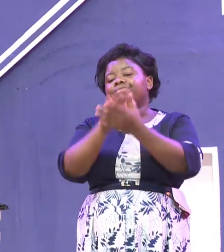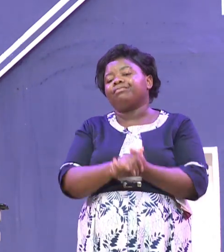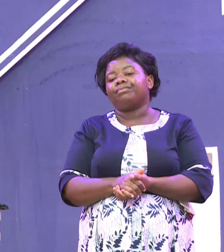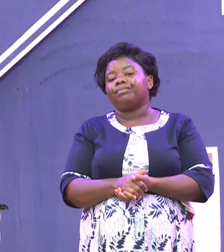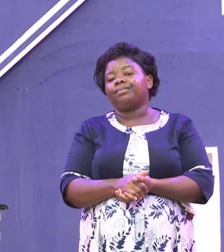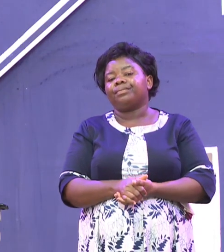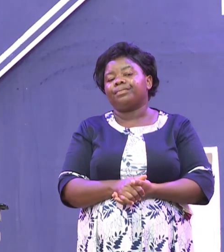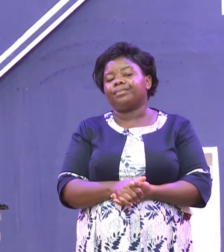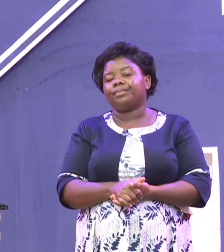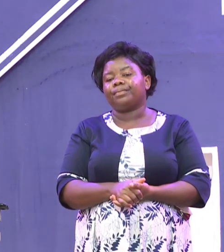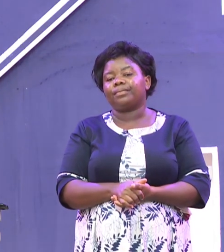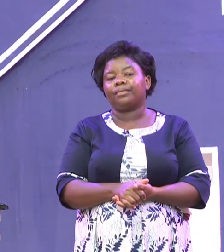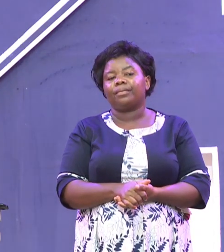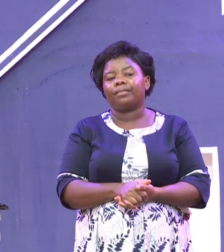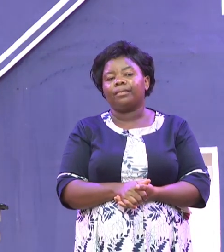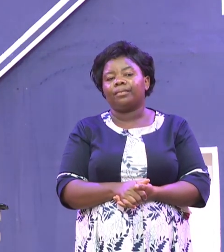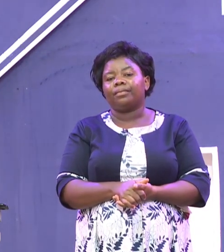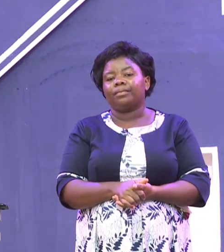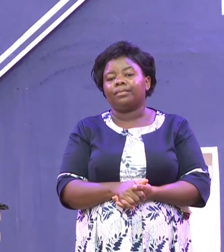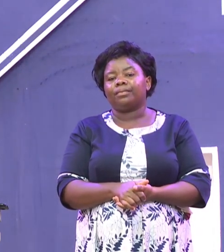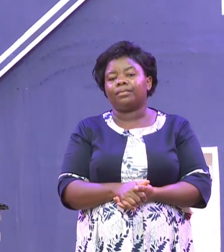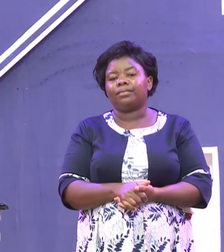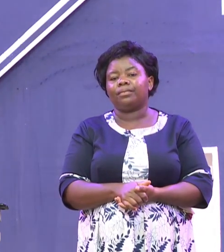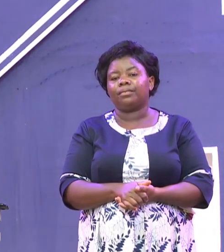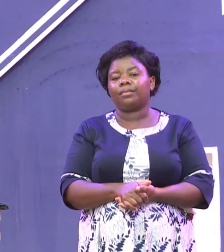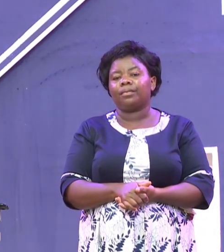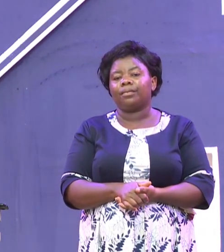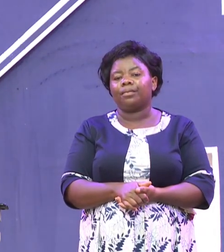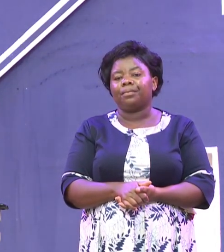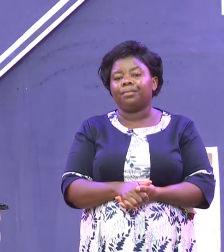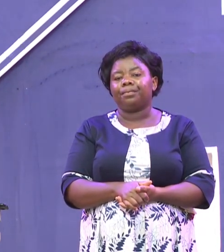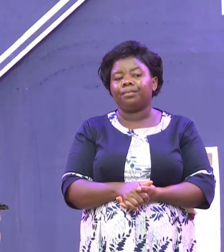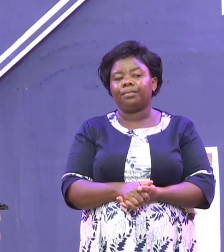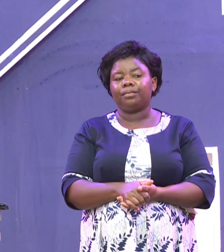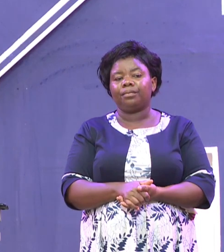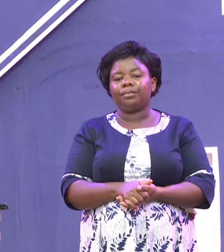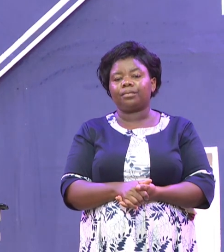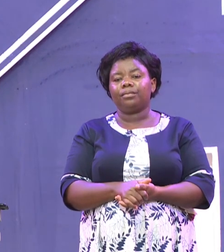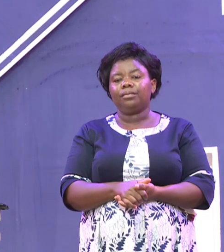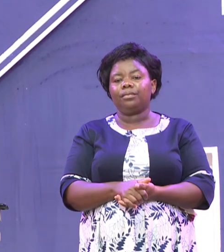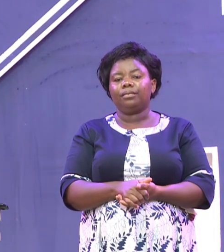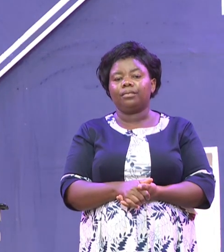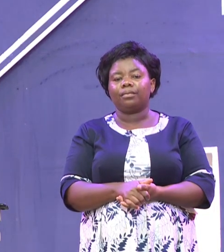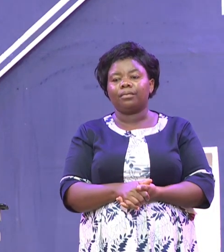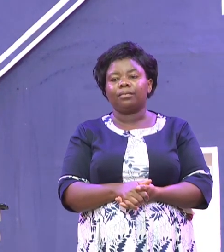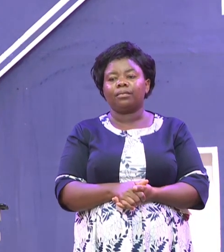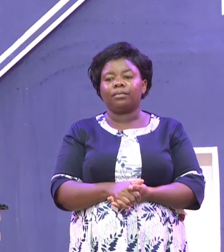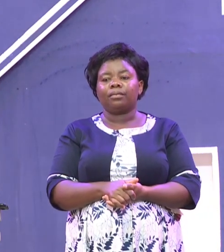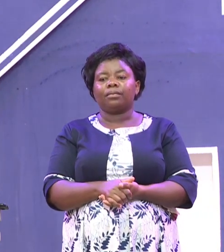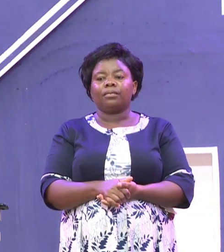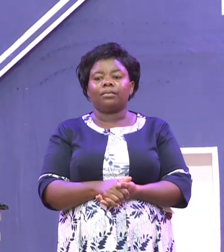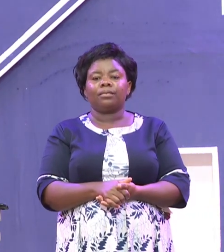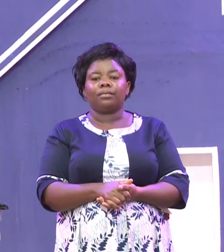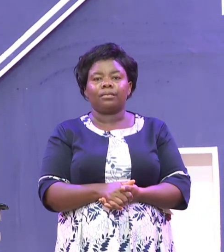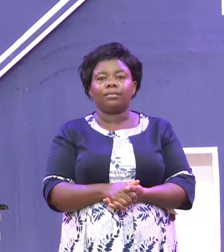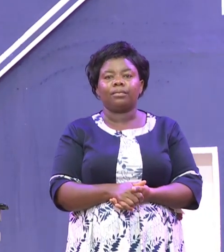he or she should consider the past experiences of what this person has done to his or her life, and then that will trigger